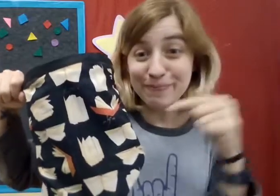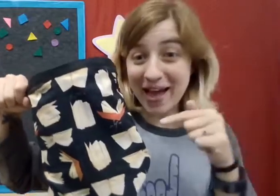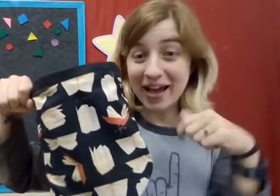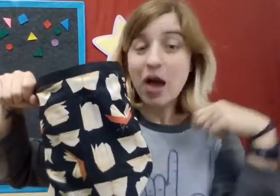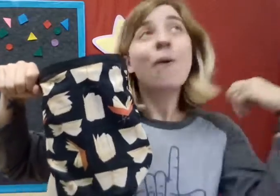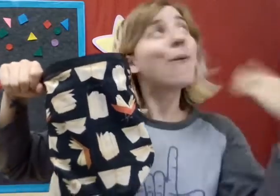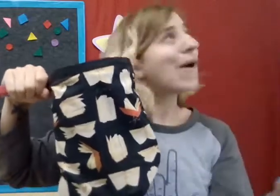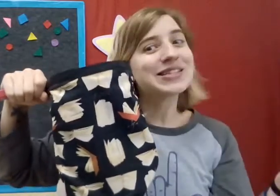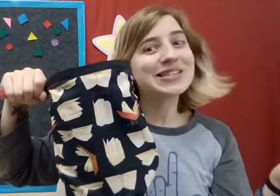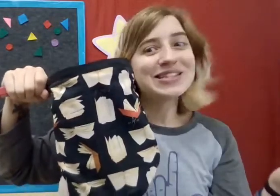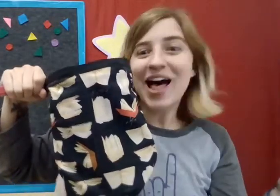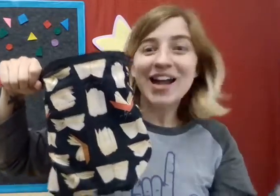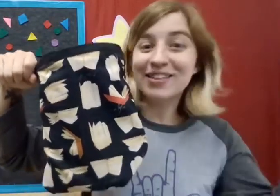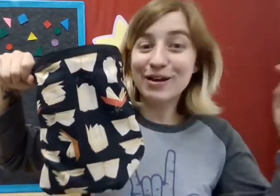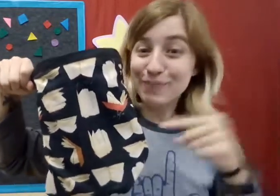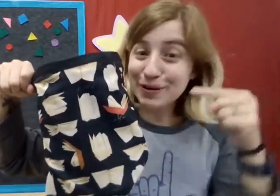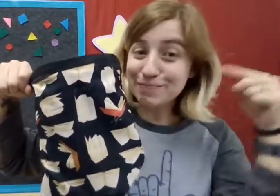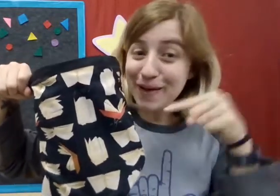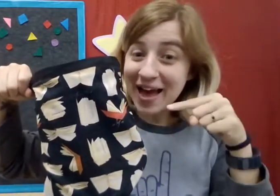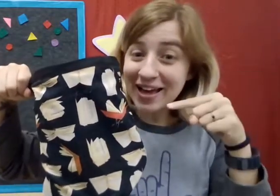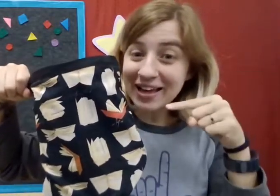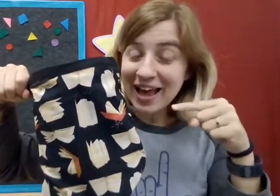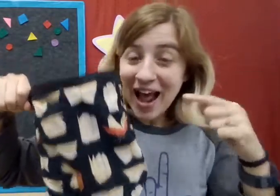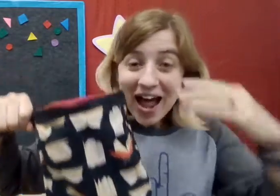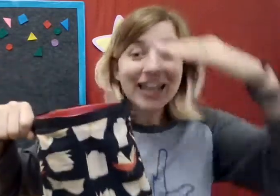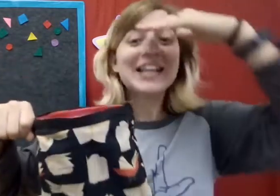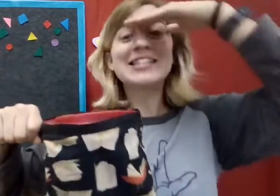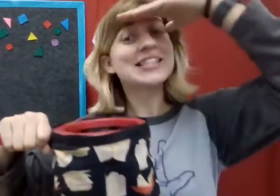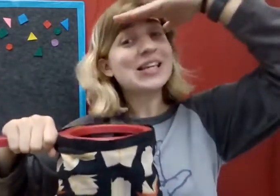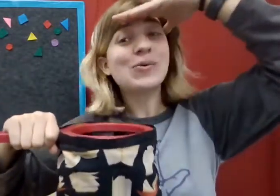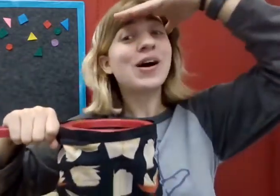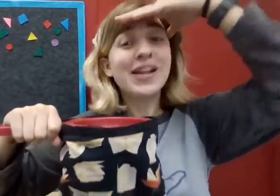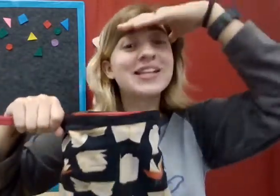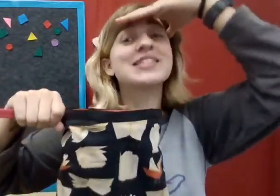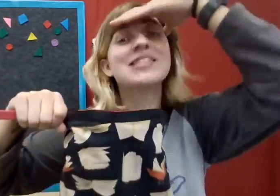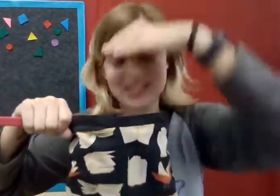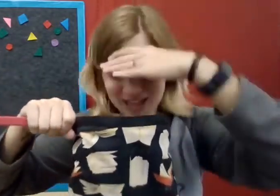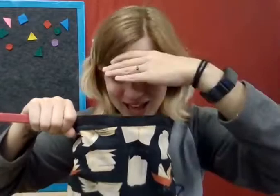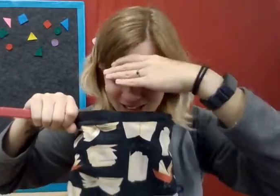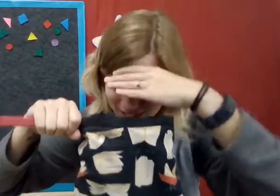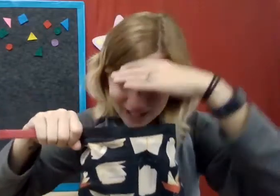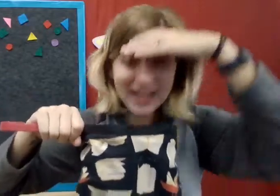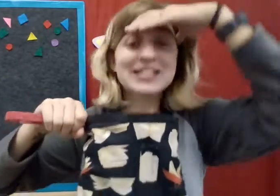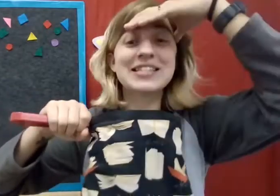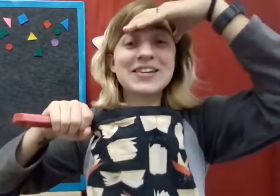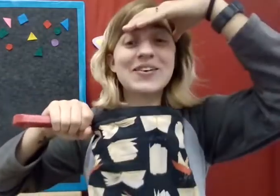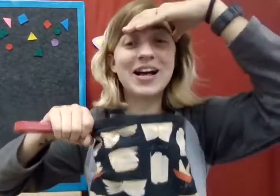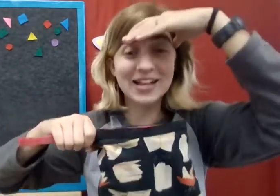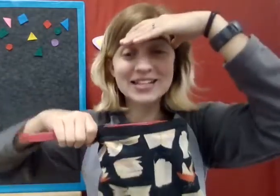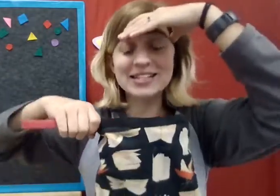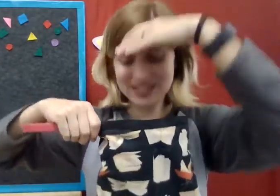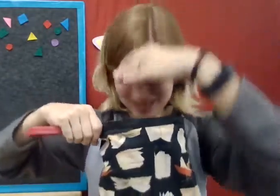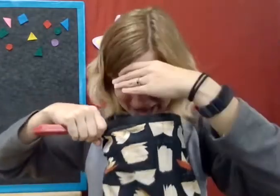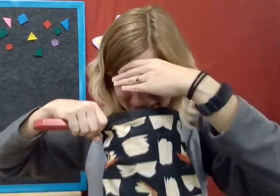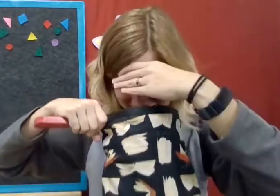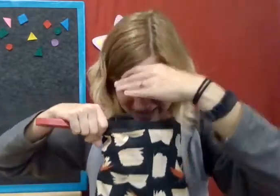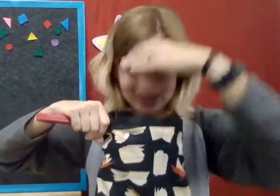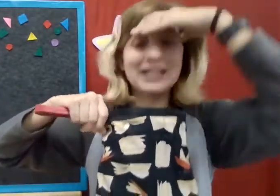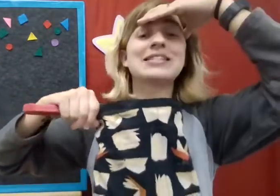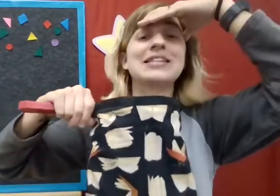bag? What's inside of the book bag? Let's see what is inside. Let's see what is inside. Let's see